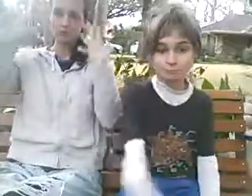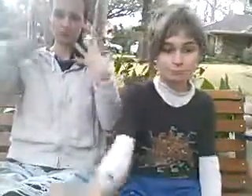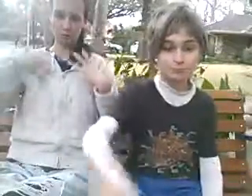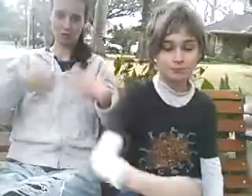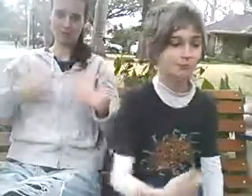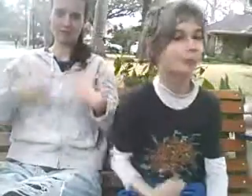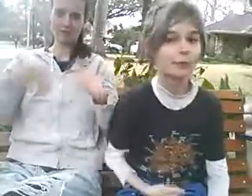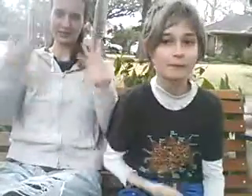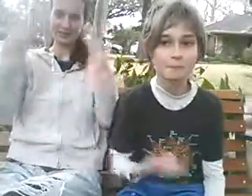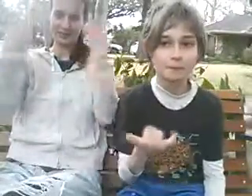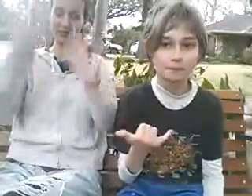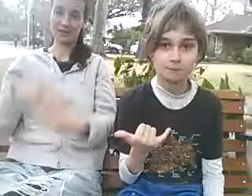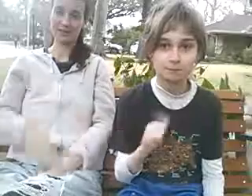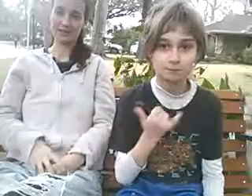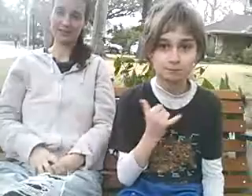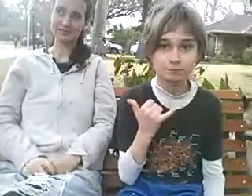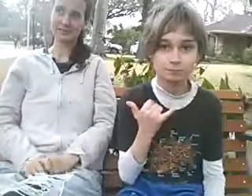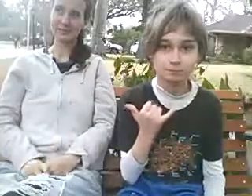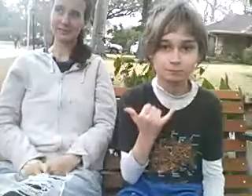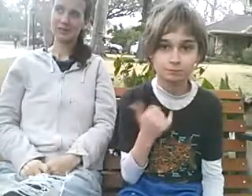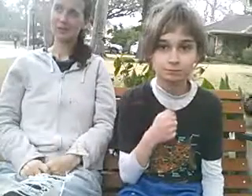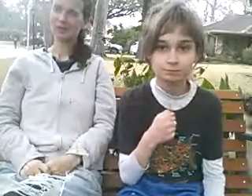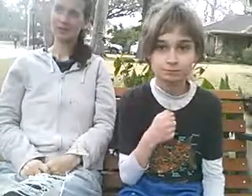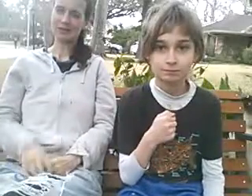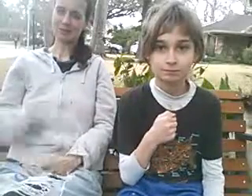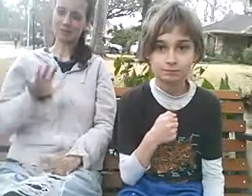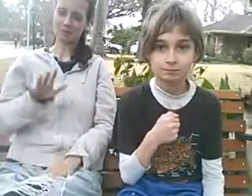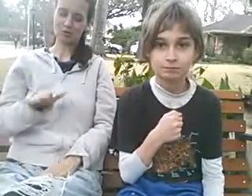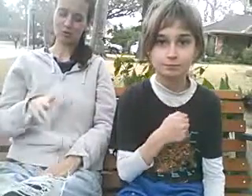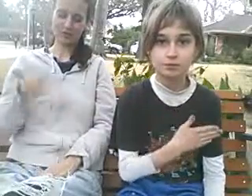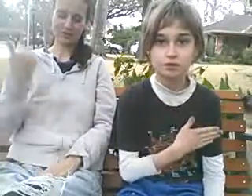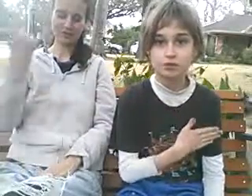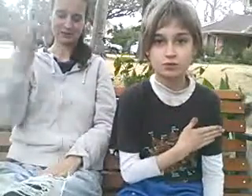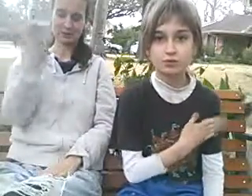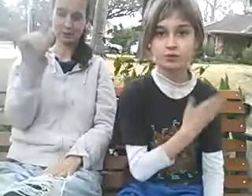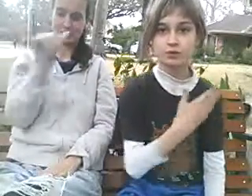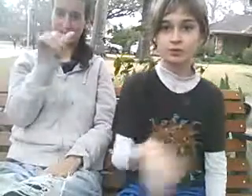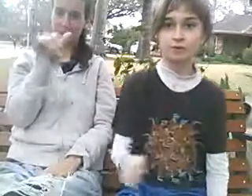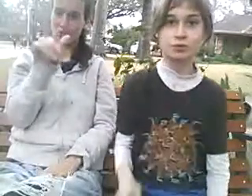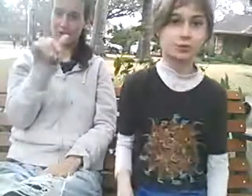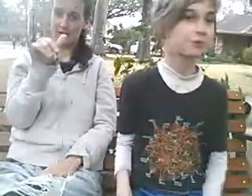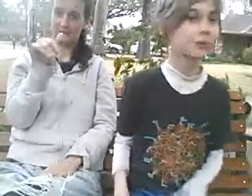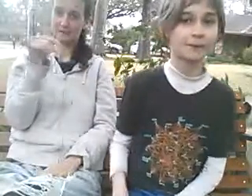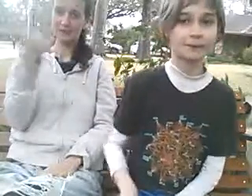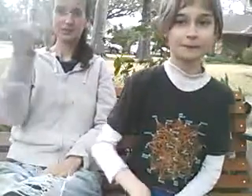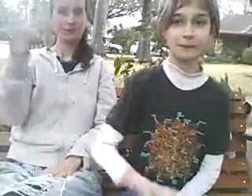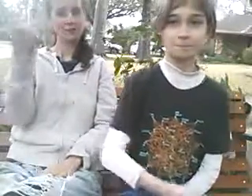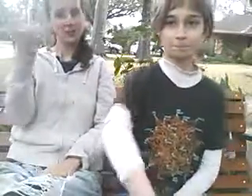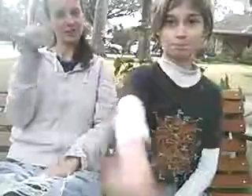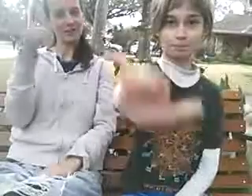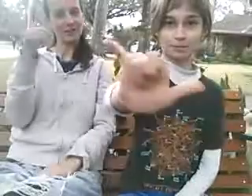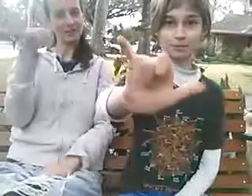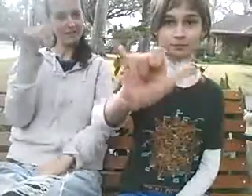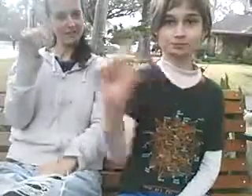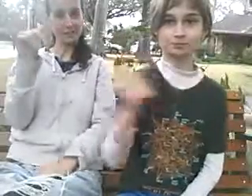the words can mean a lot of things. Now, I'm not sure if I can remember the whole phrase, but you take the Y, and if you shake it all around, it